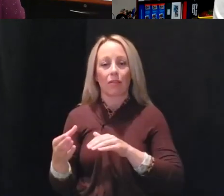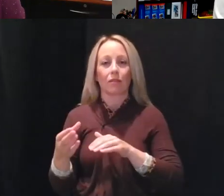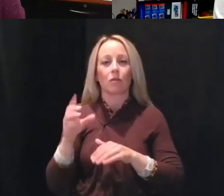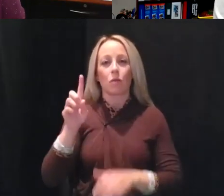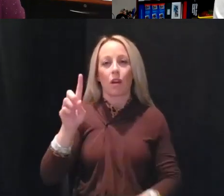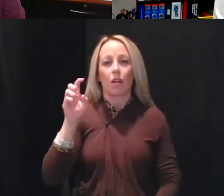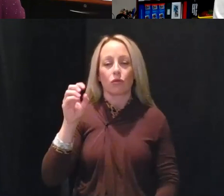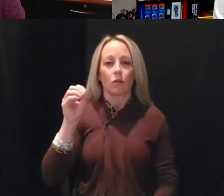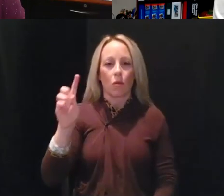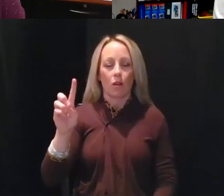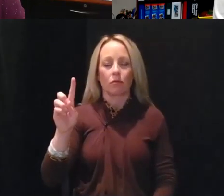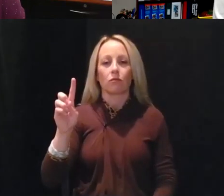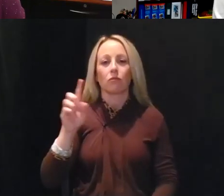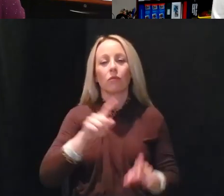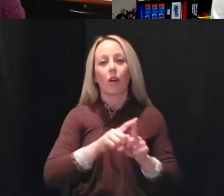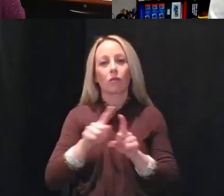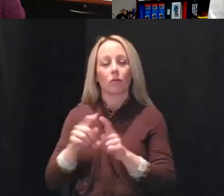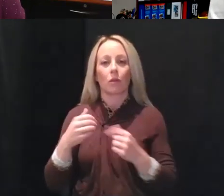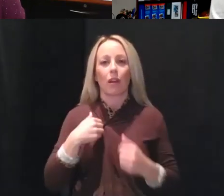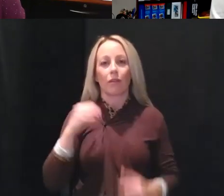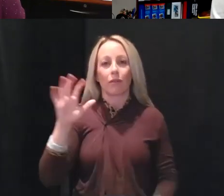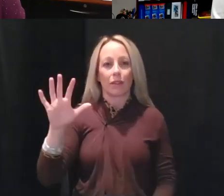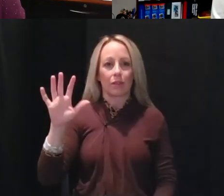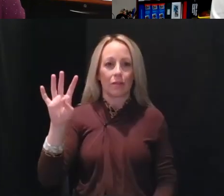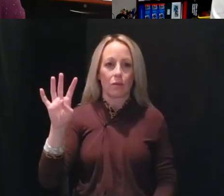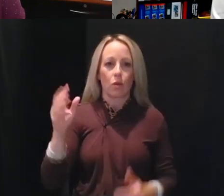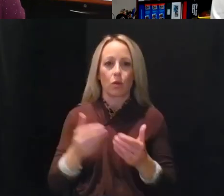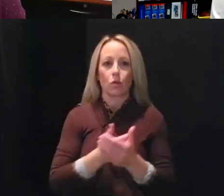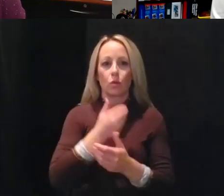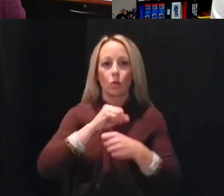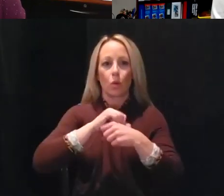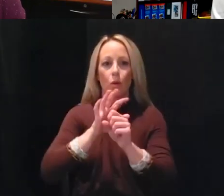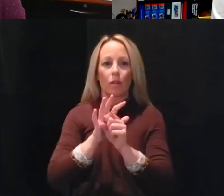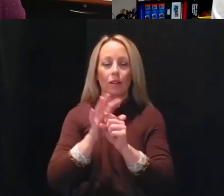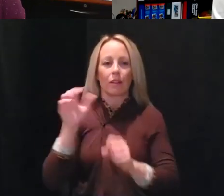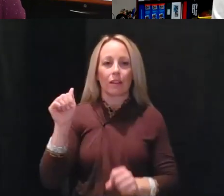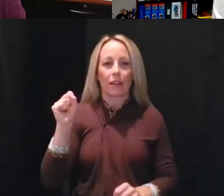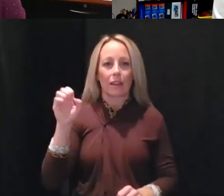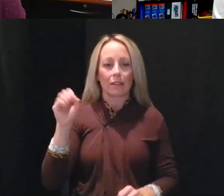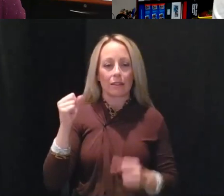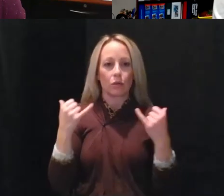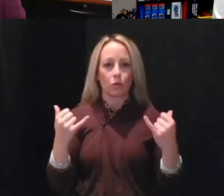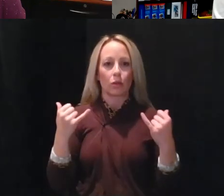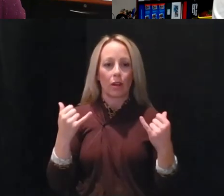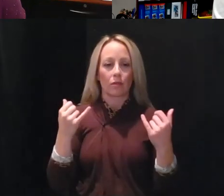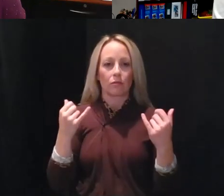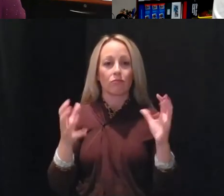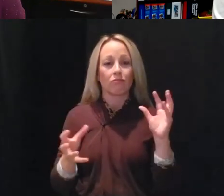In addition, we have 54 new COVID-19 cases today, bringing our total to